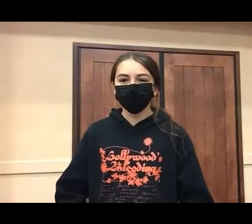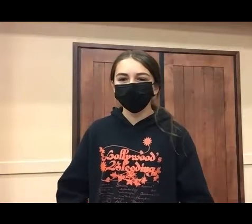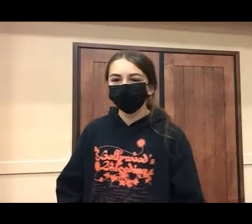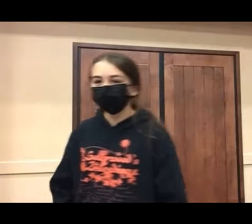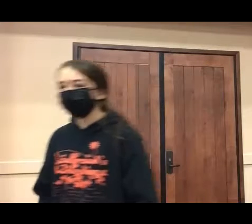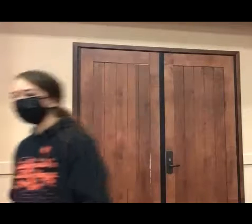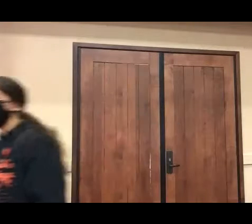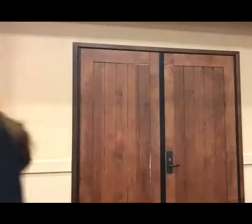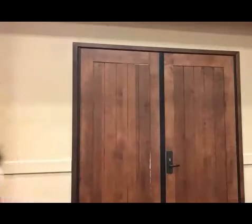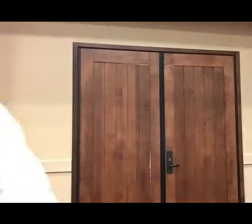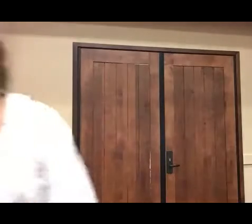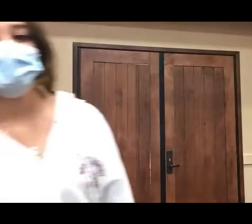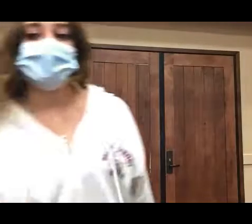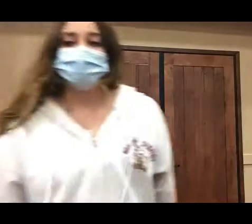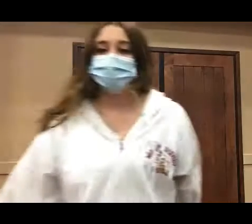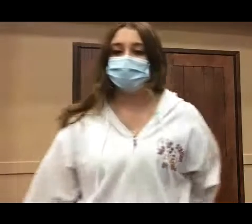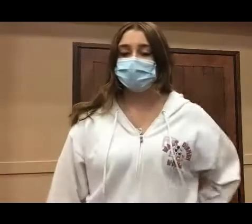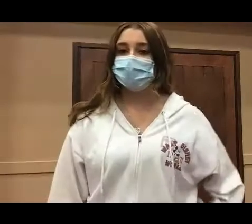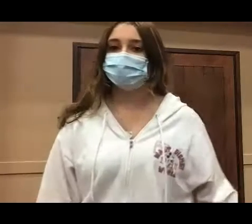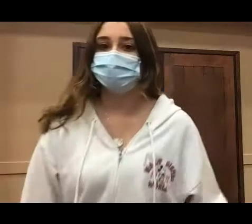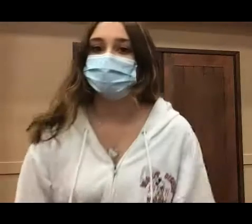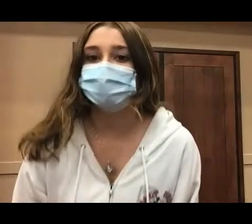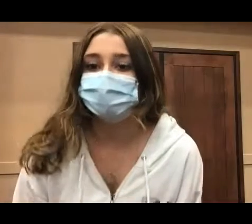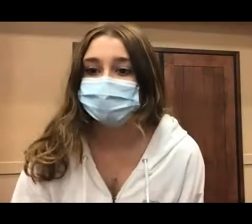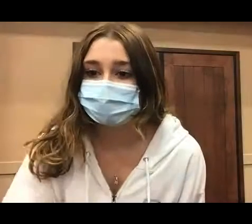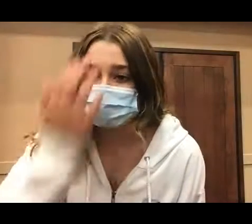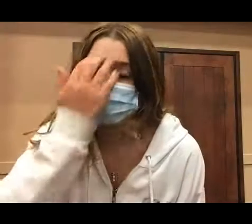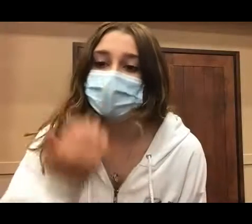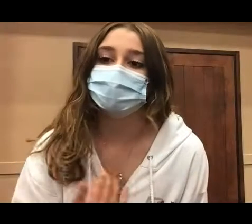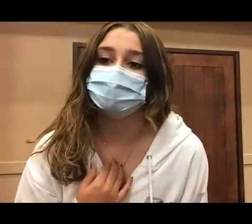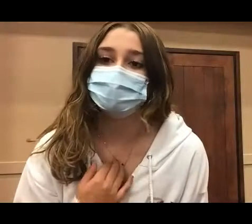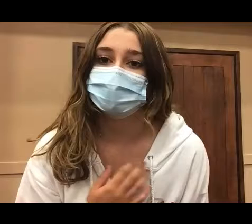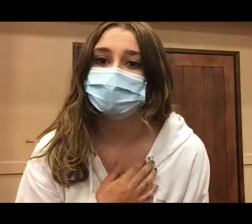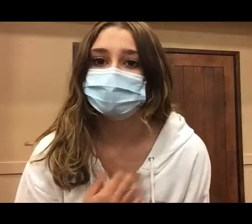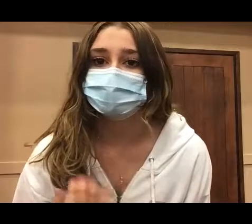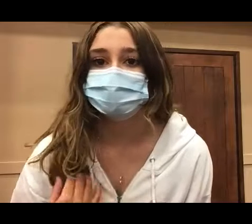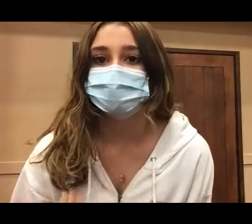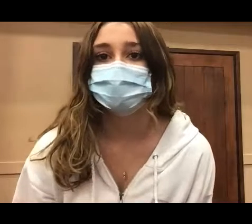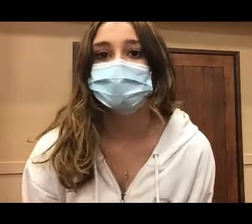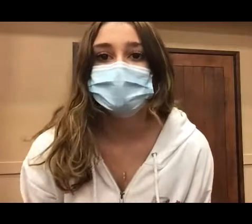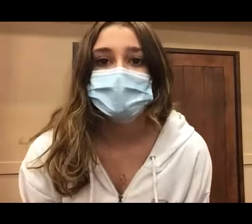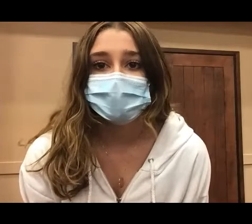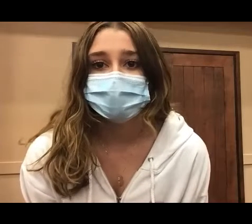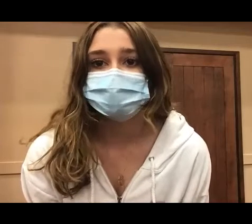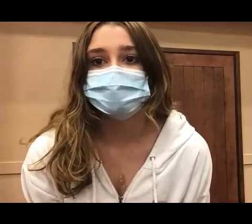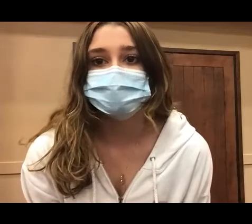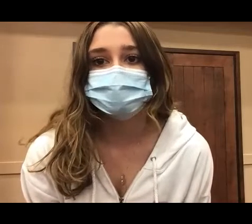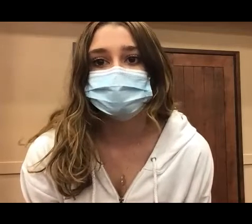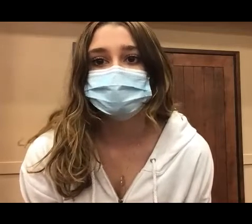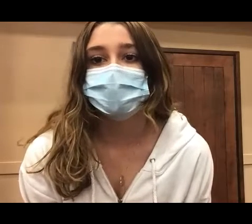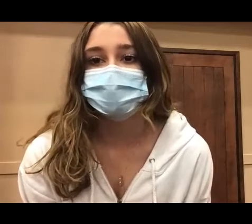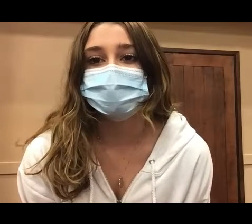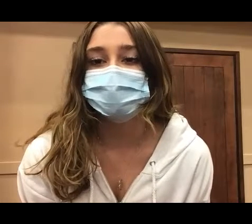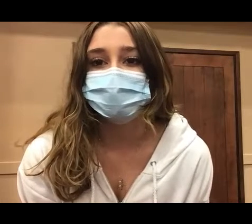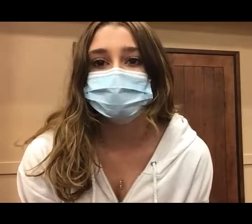Good morning. The morning offering in the name of the Father, Son, and Holy Spirit. O Jesus,